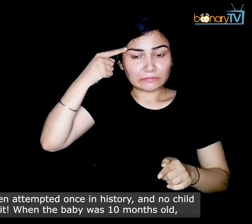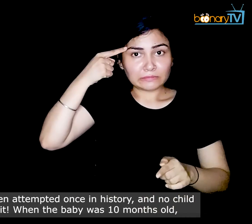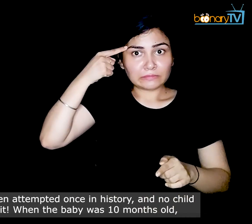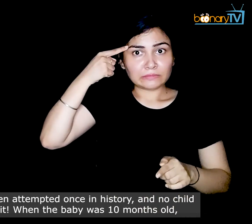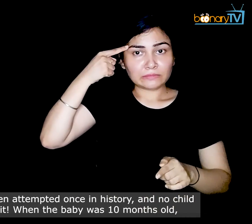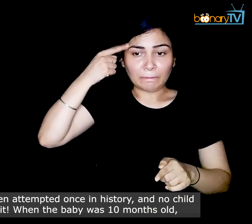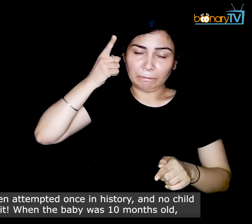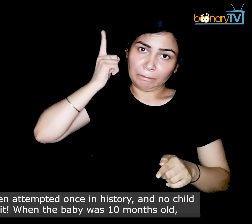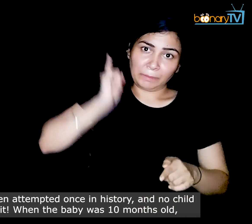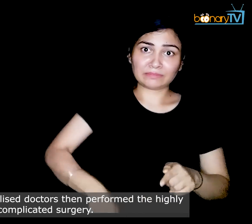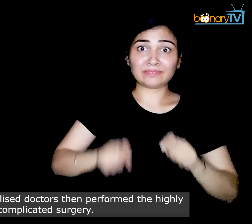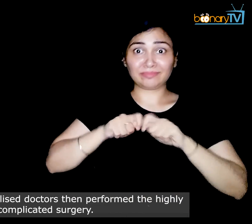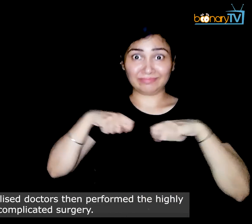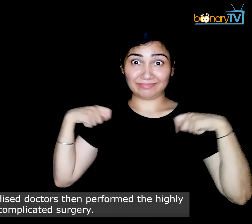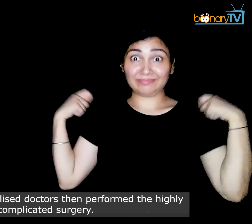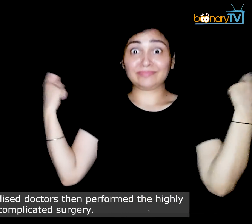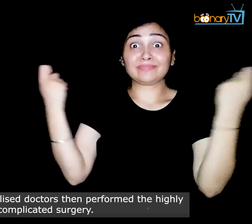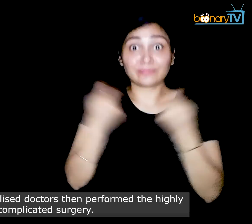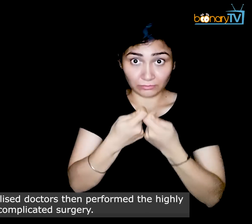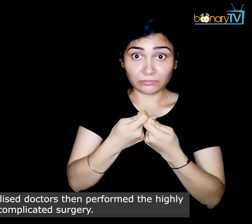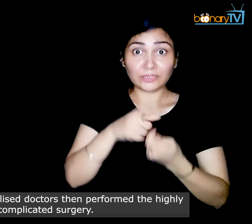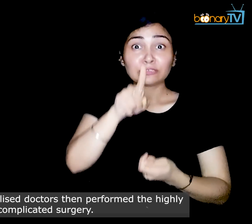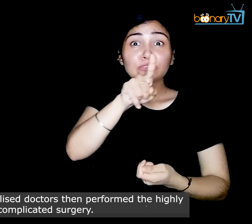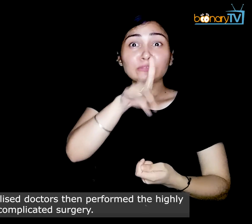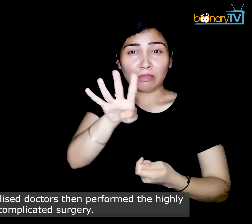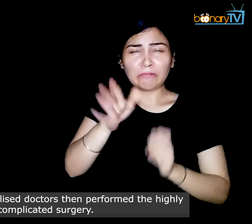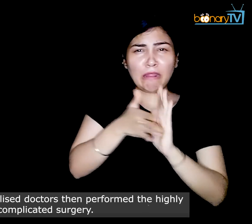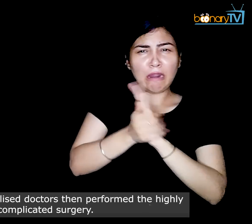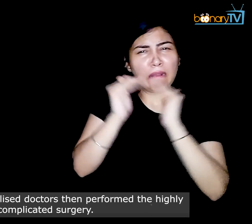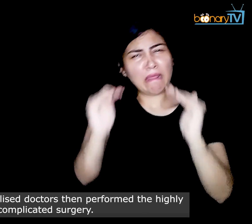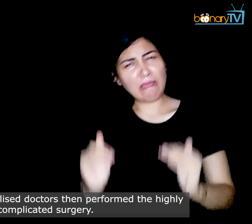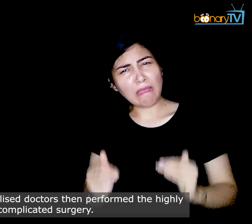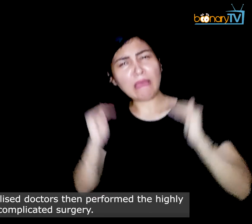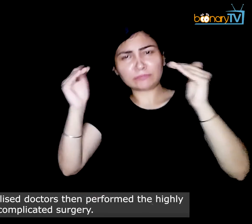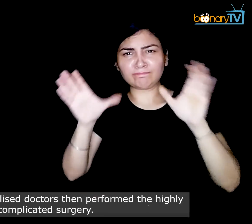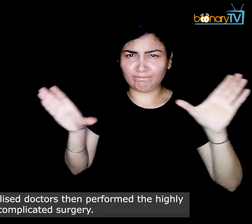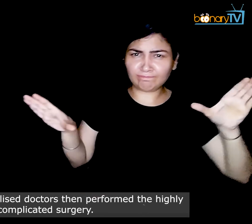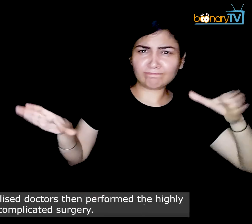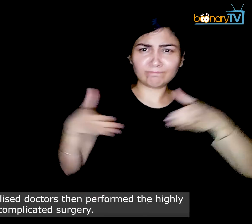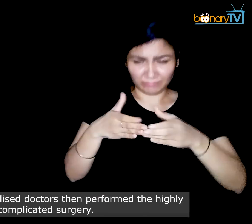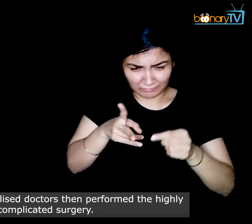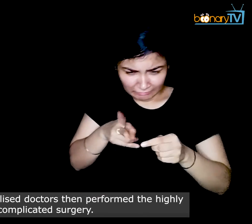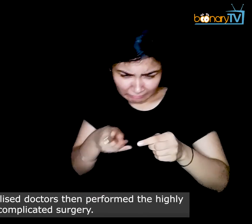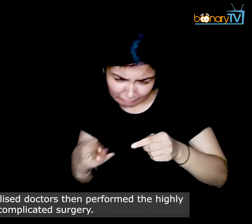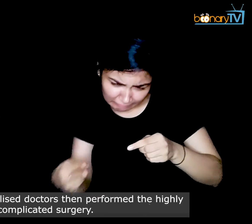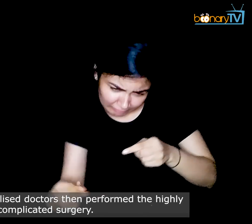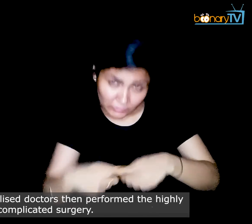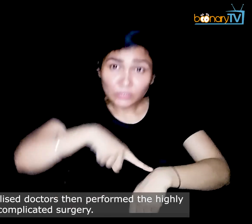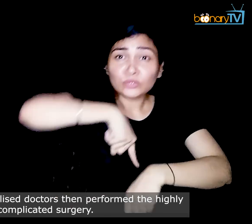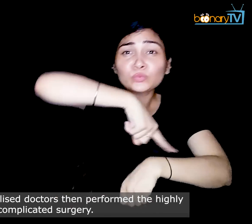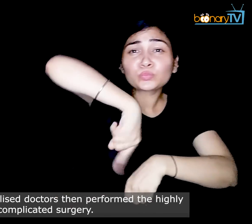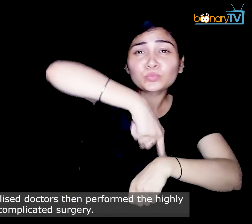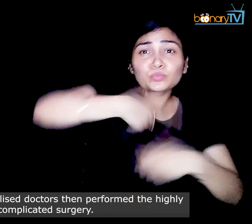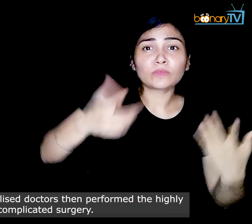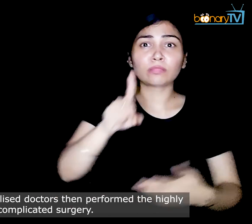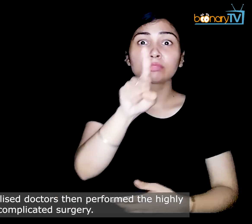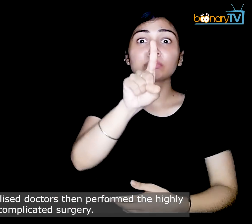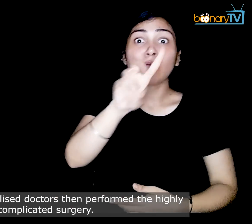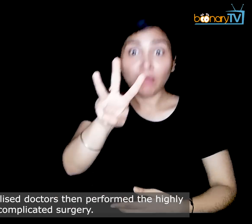months old, a team of 14 specialized doctors then performed the highly